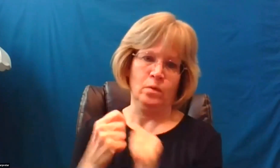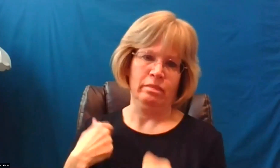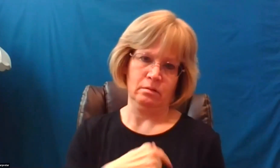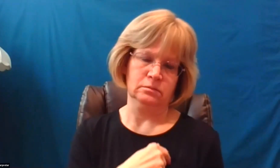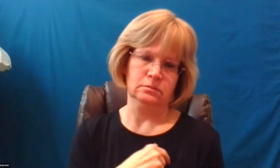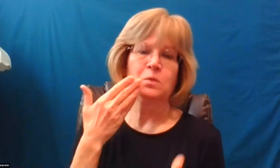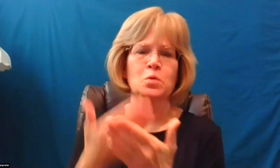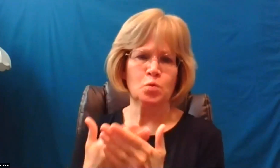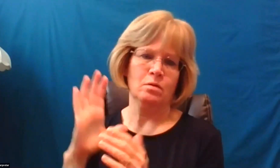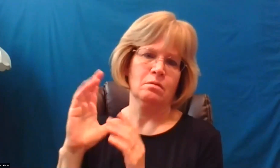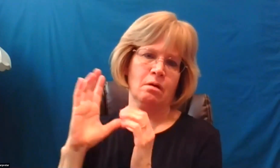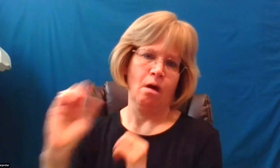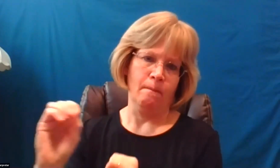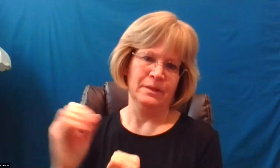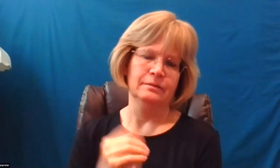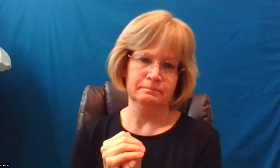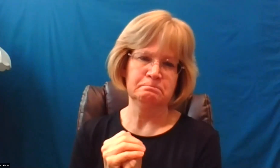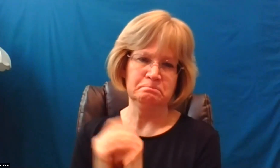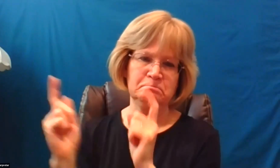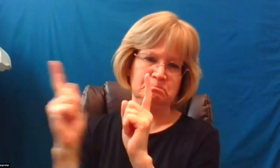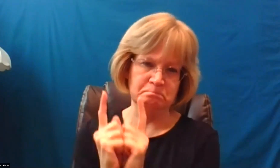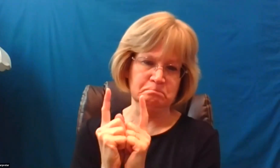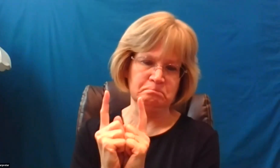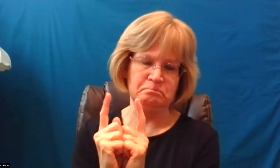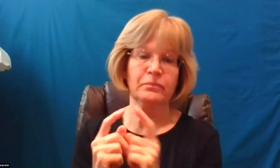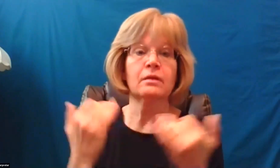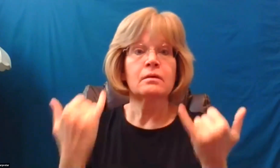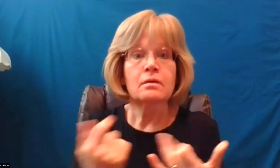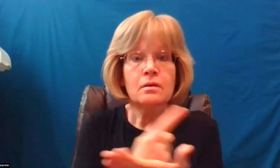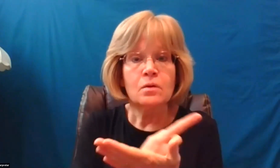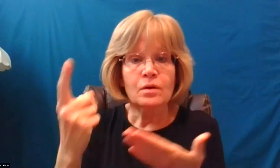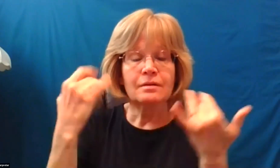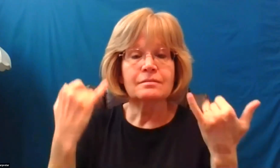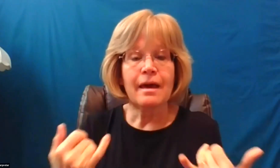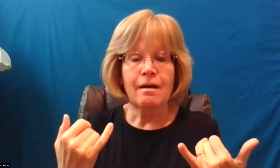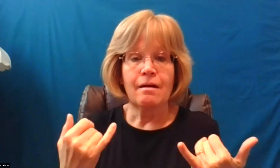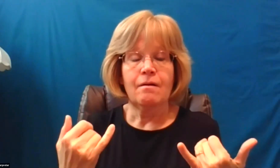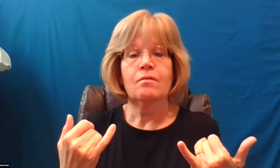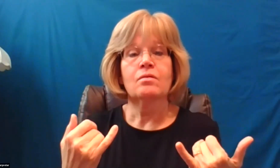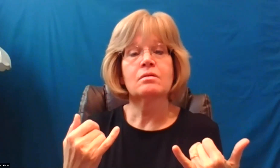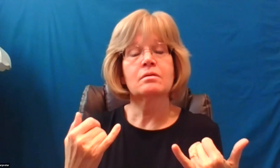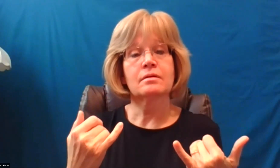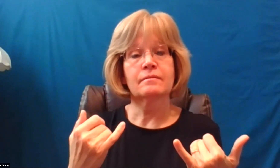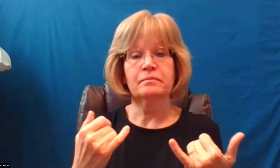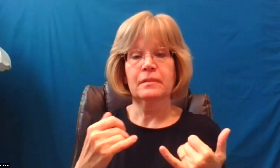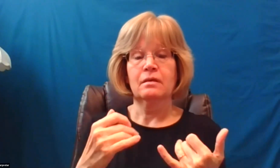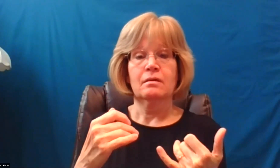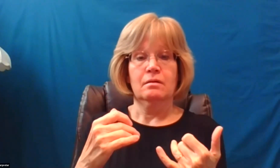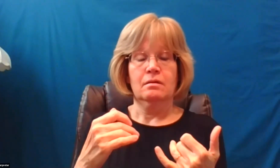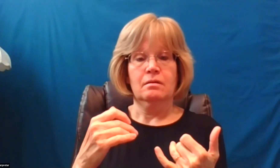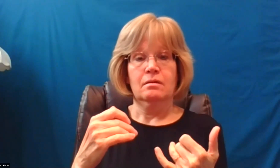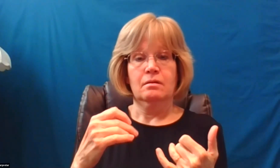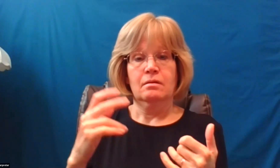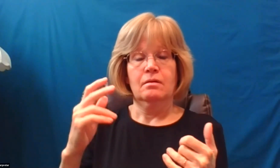This week, then, we recognize that the populist approach of asking questions in